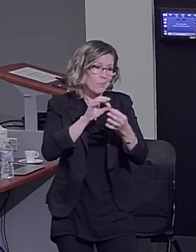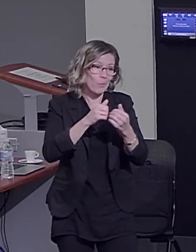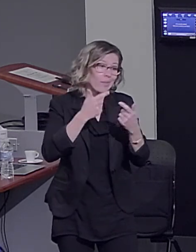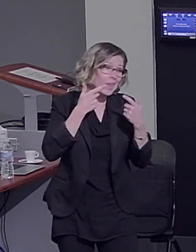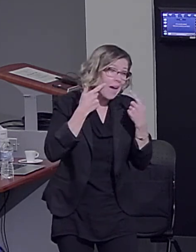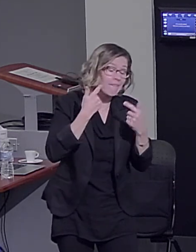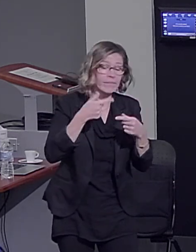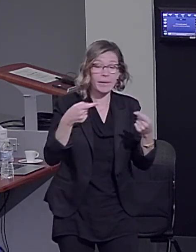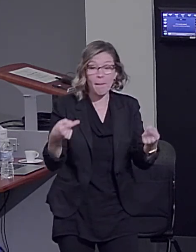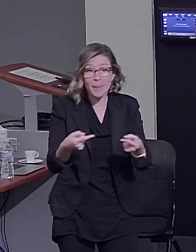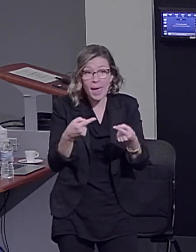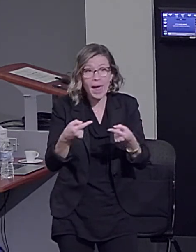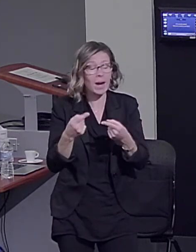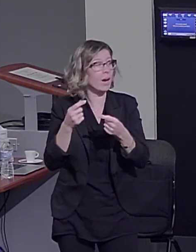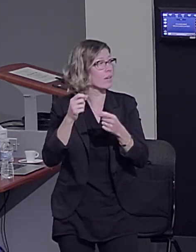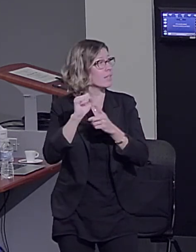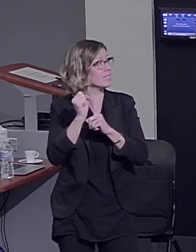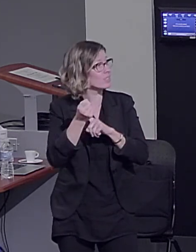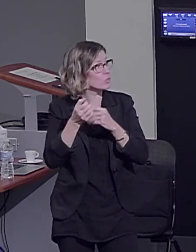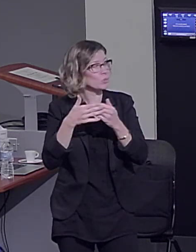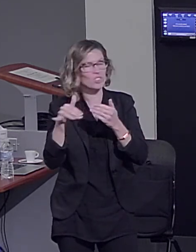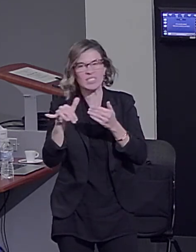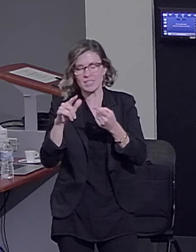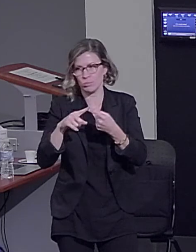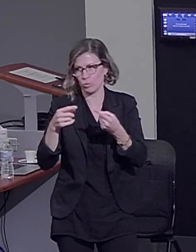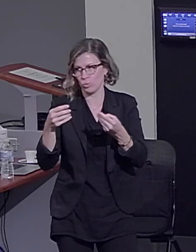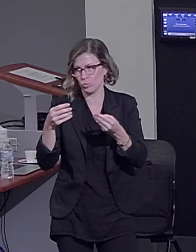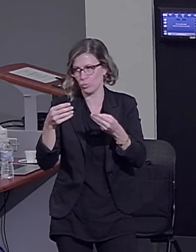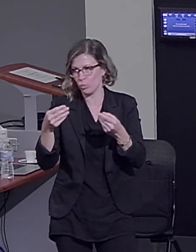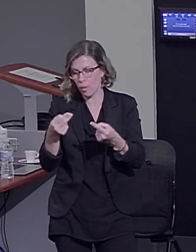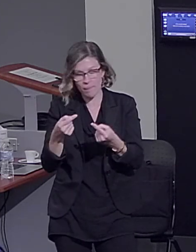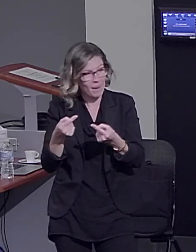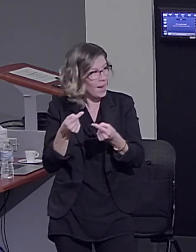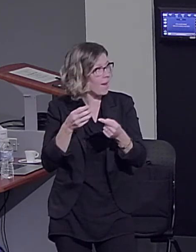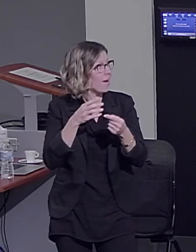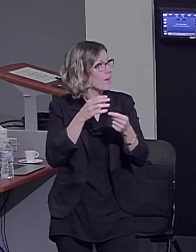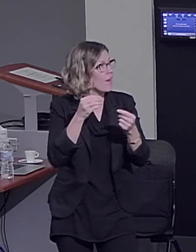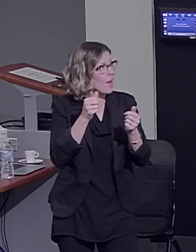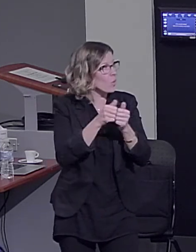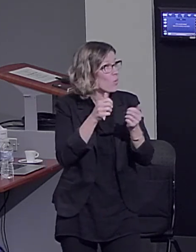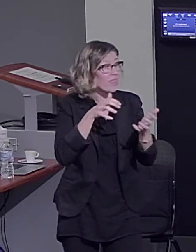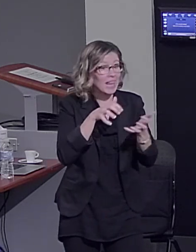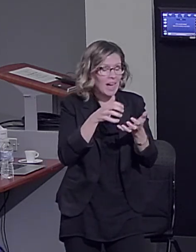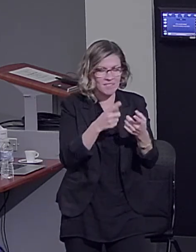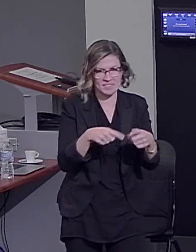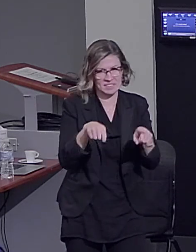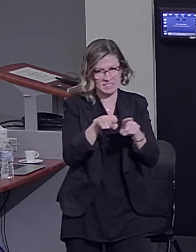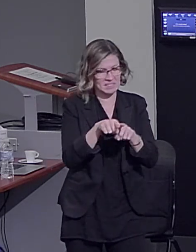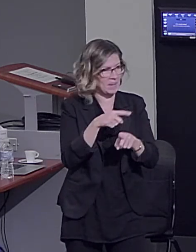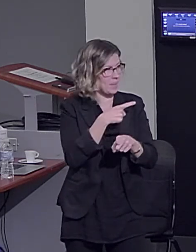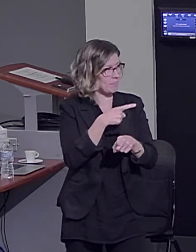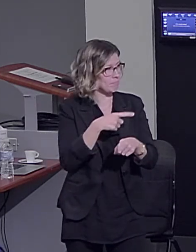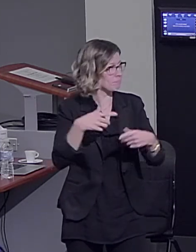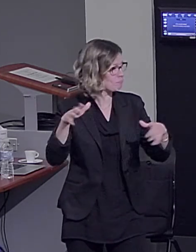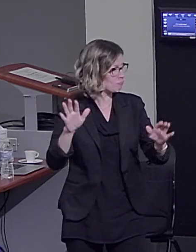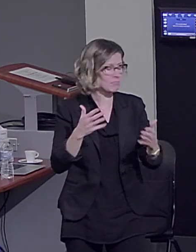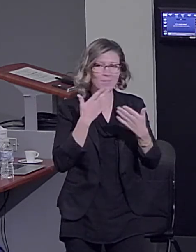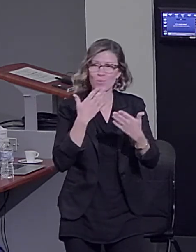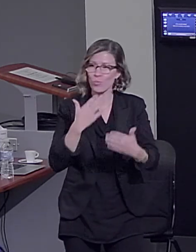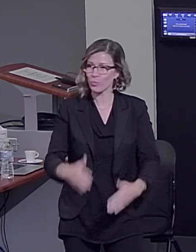similar to pain, are determined activation here. And with laughing, it's extremely strong. Okay, thank you.